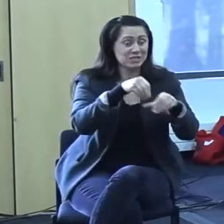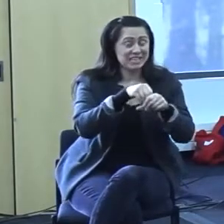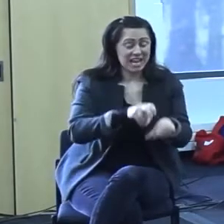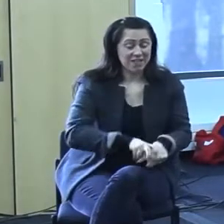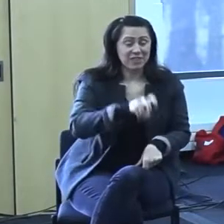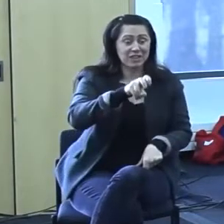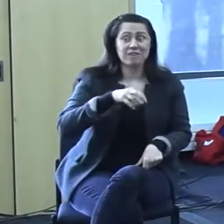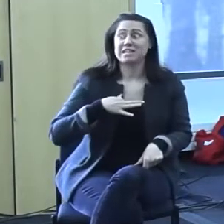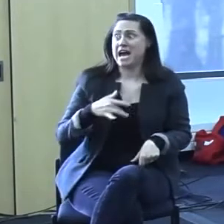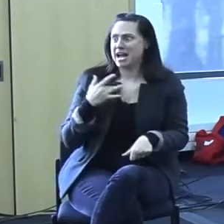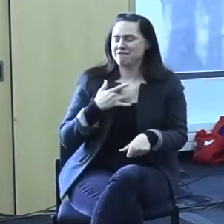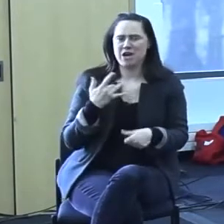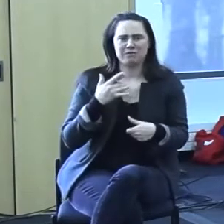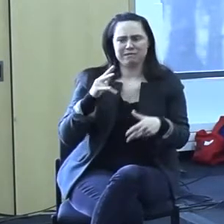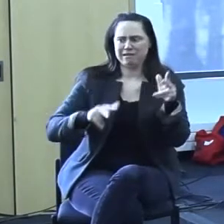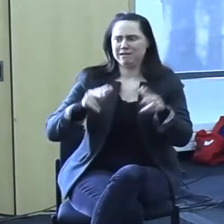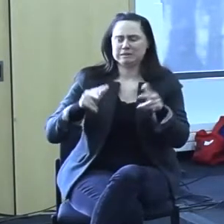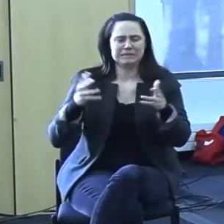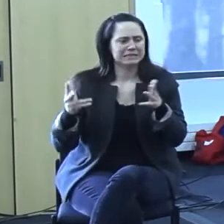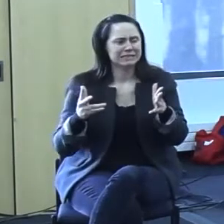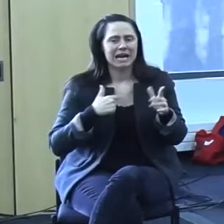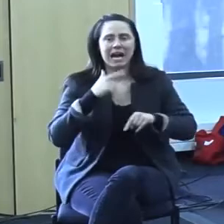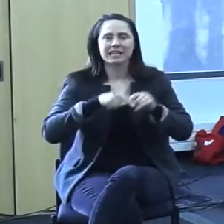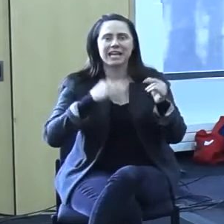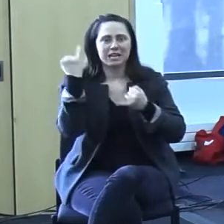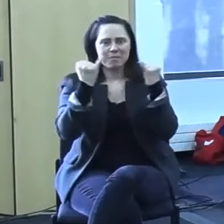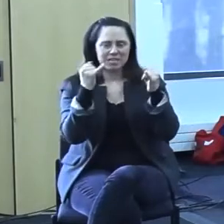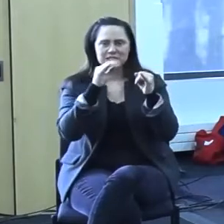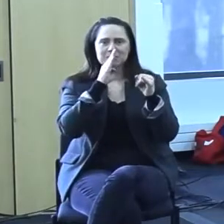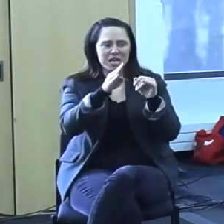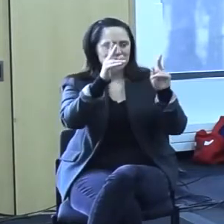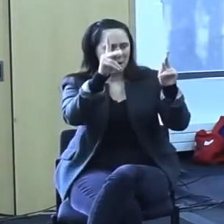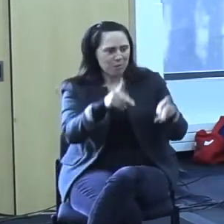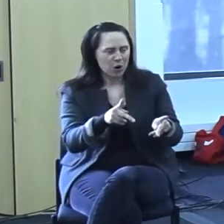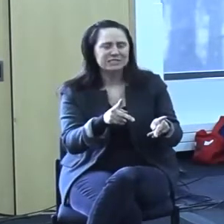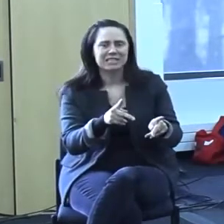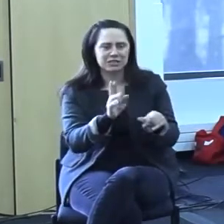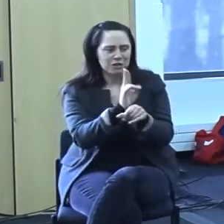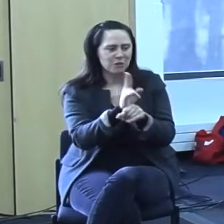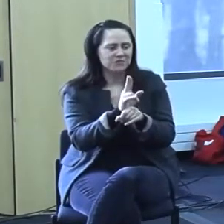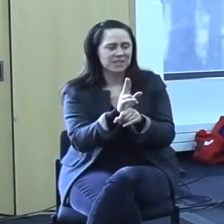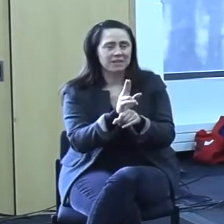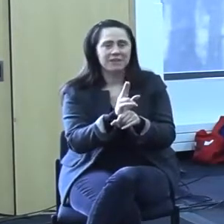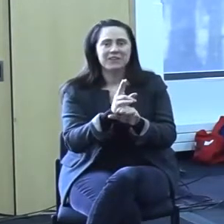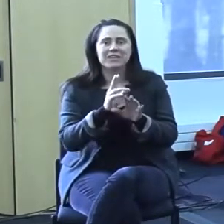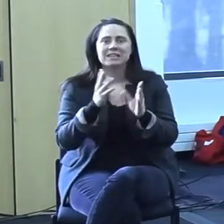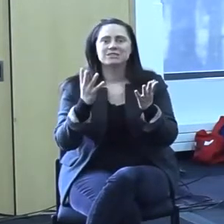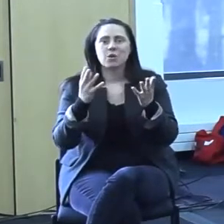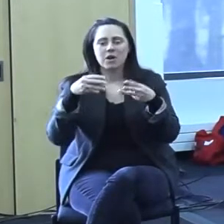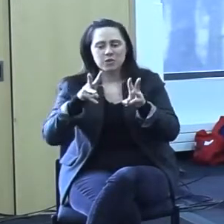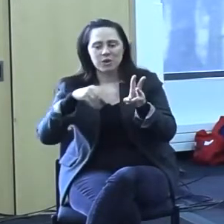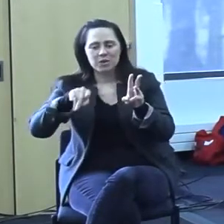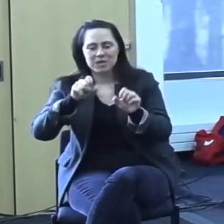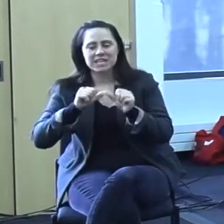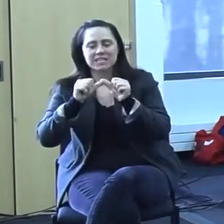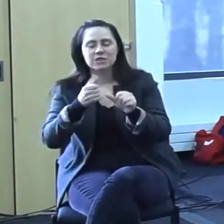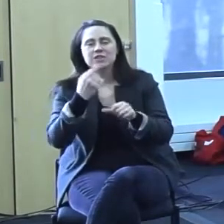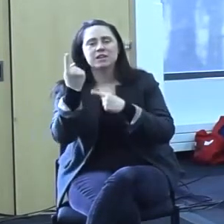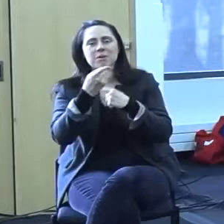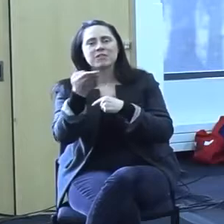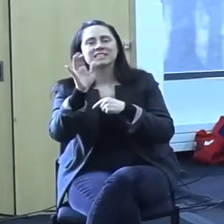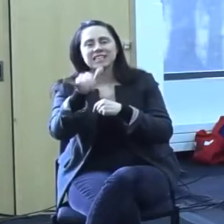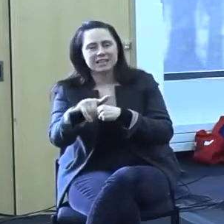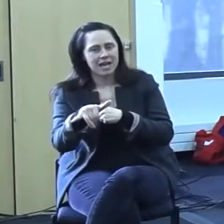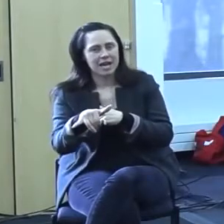the eyes. Like, I can't even imagine like actually being the individual. And I think that the way we can continue to think about things like that, to